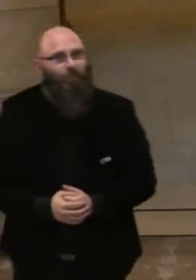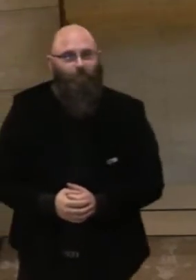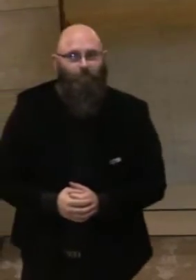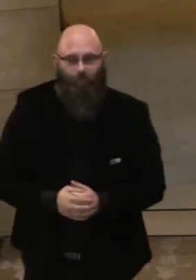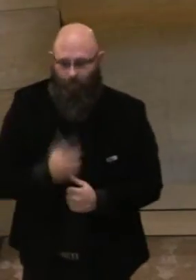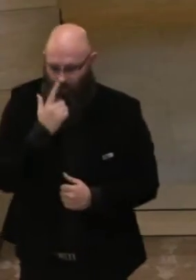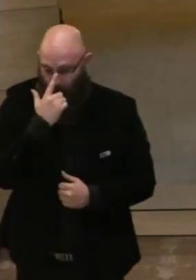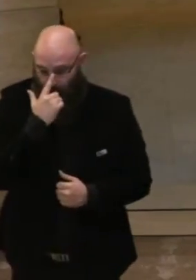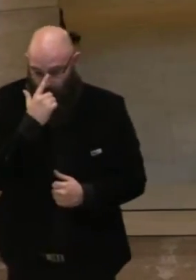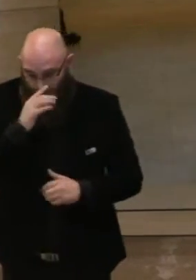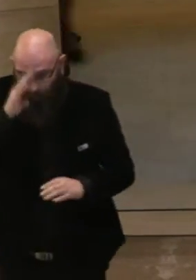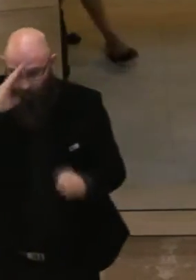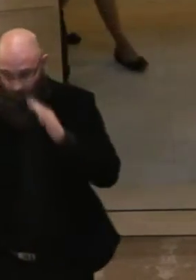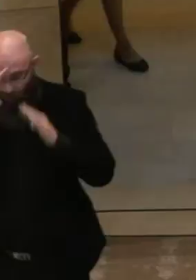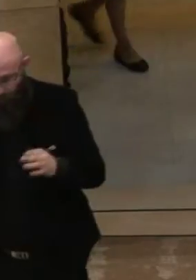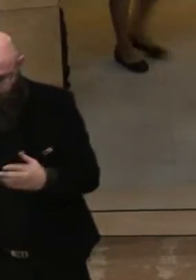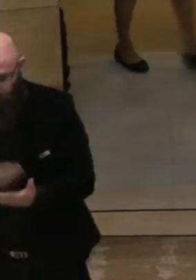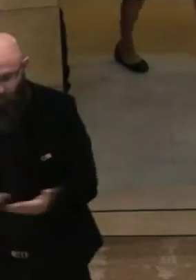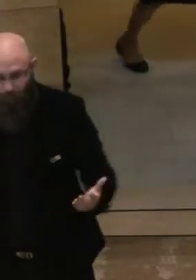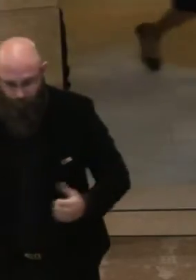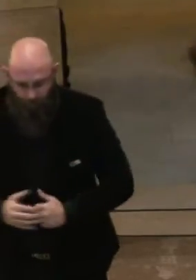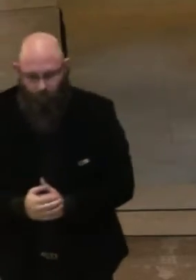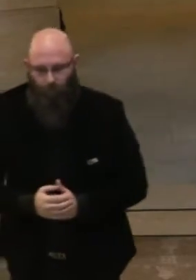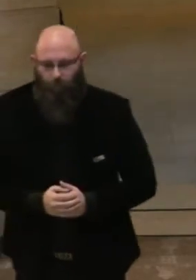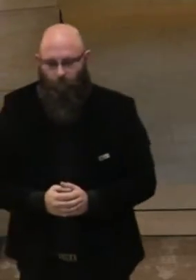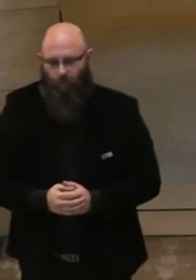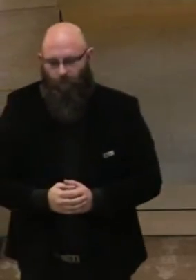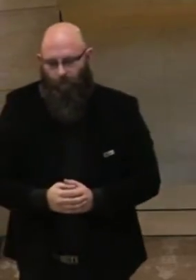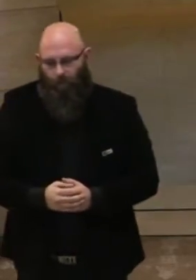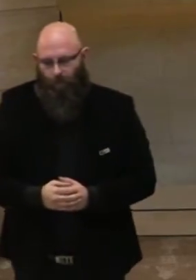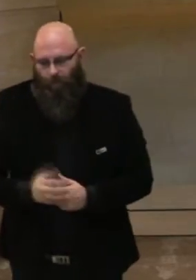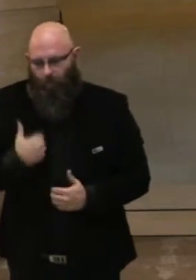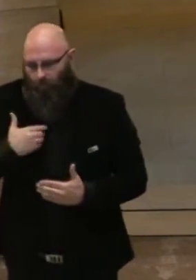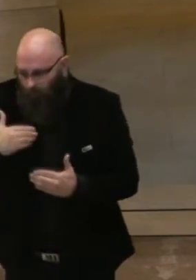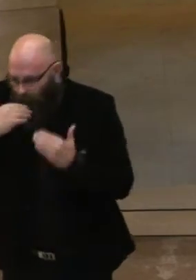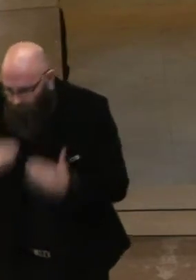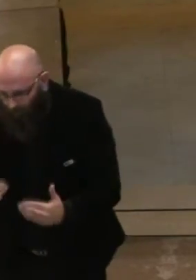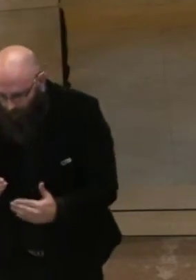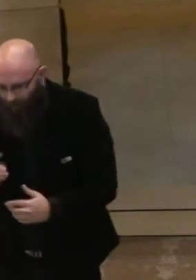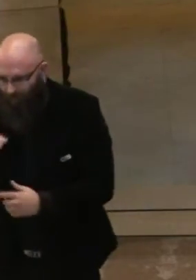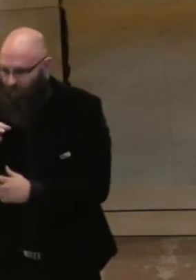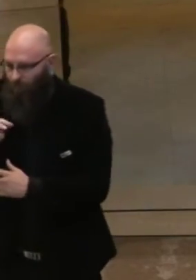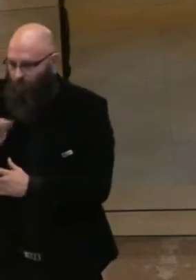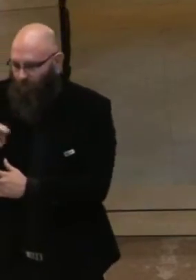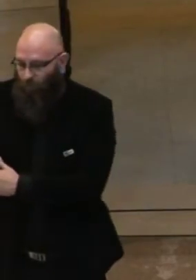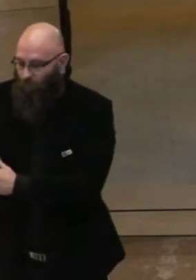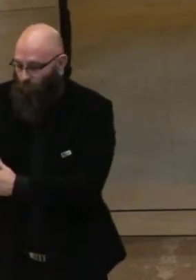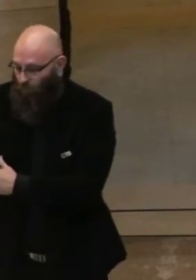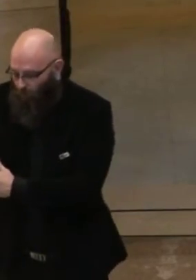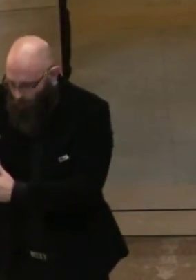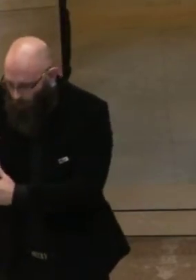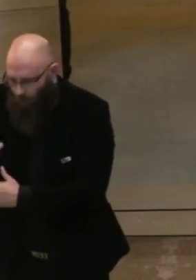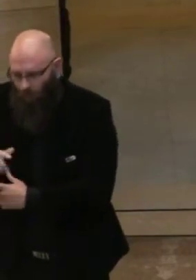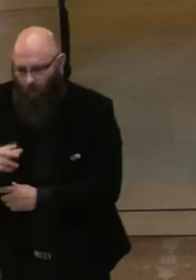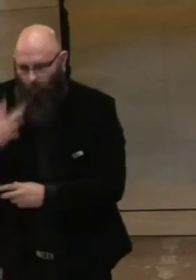Hi, folks. I'd like to thank Normal and our honored guests tonight.